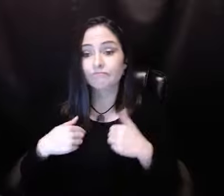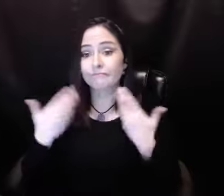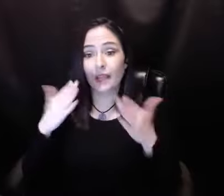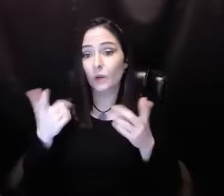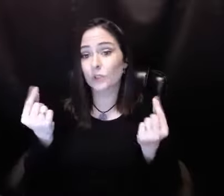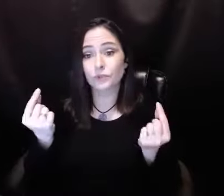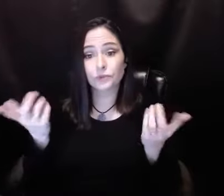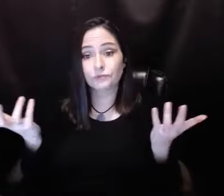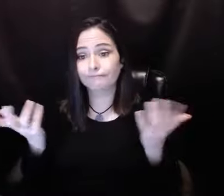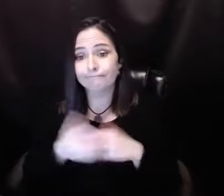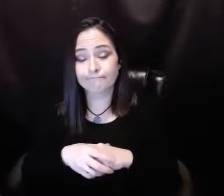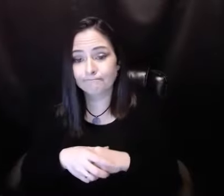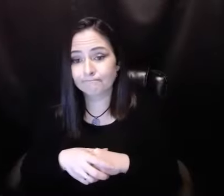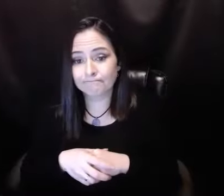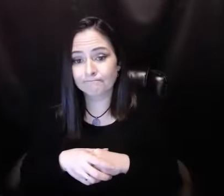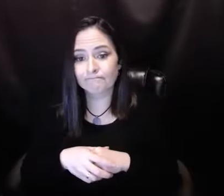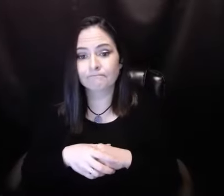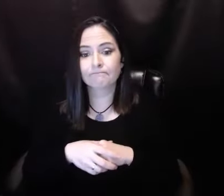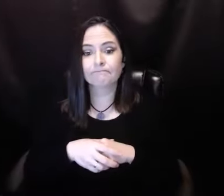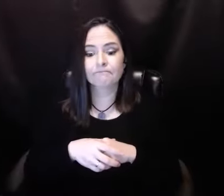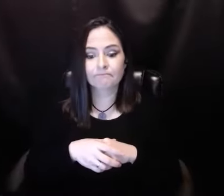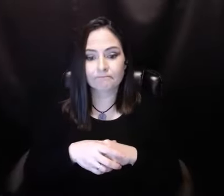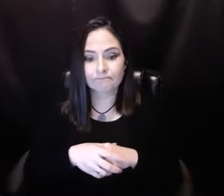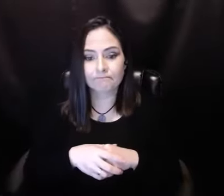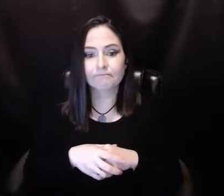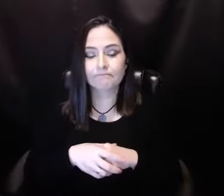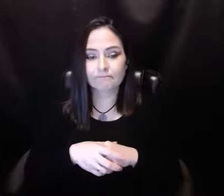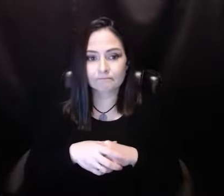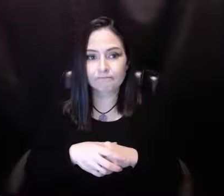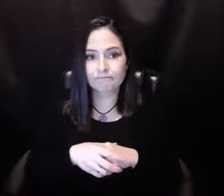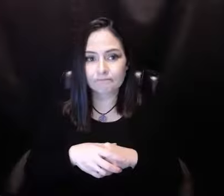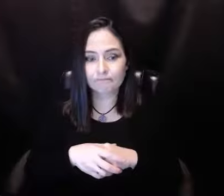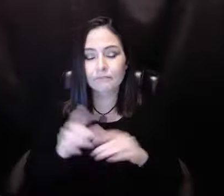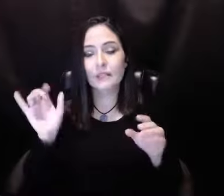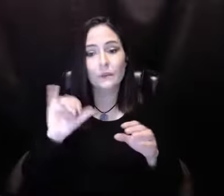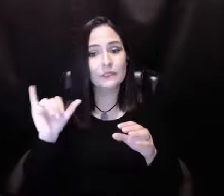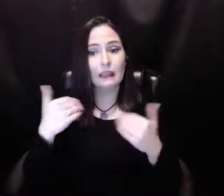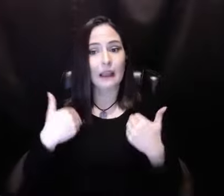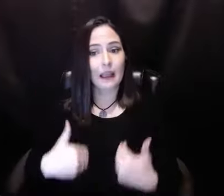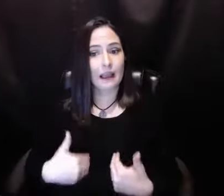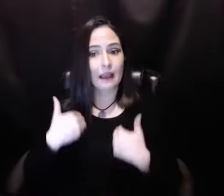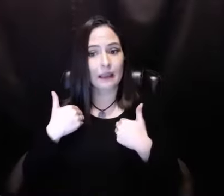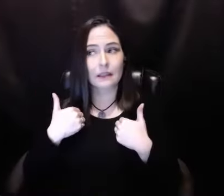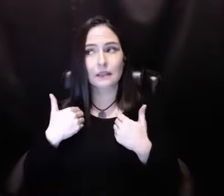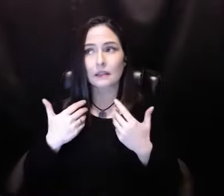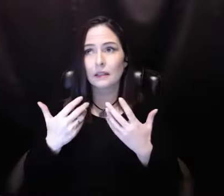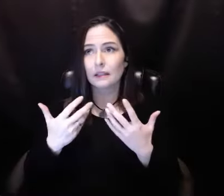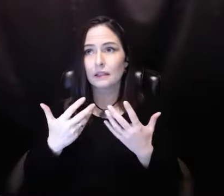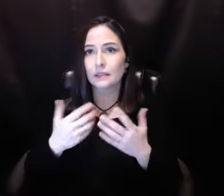is alcohol. I didn't know what to do. I was at the end of my rope. It was